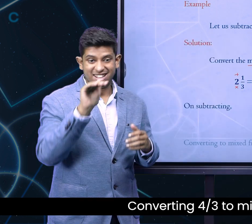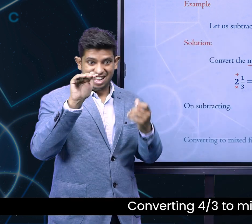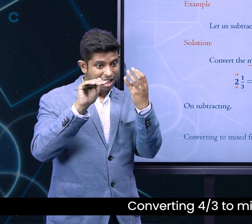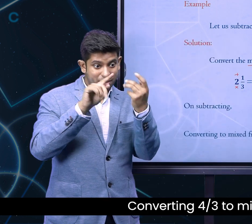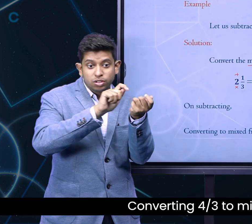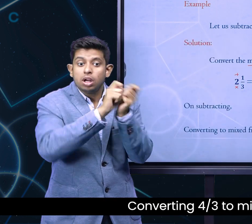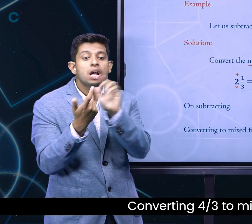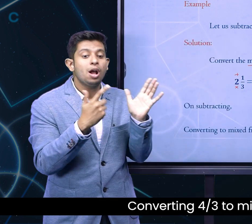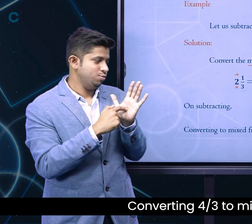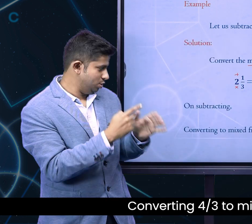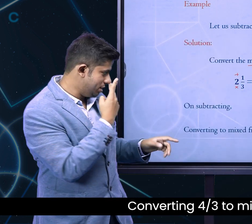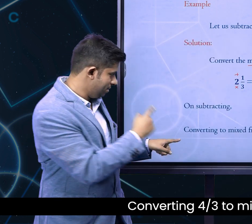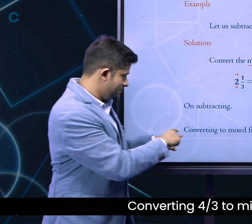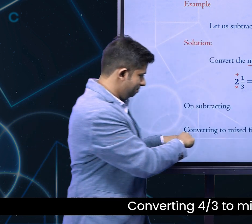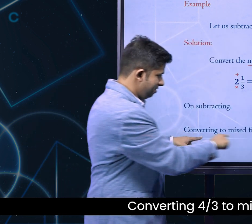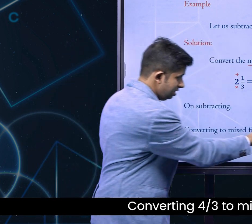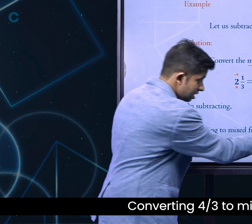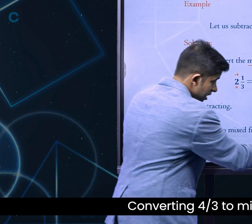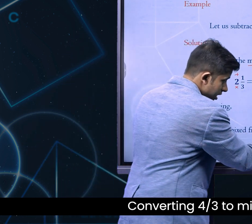Converting 4 by 3 to mixed fraction,